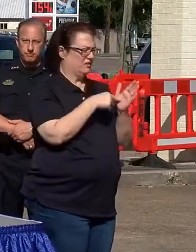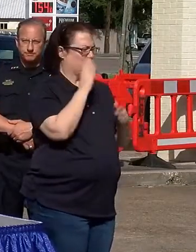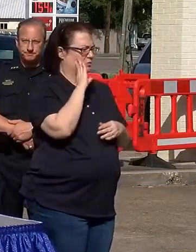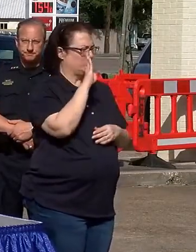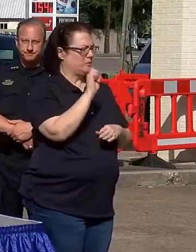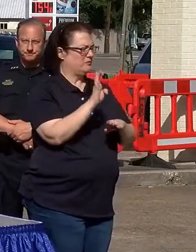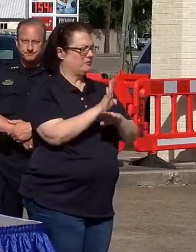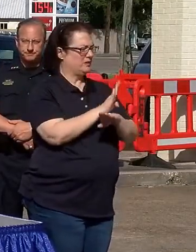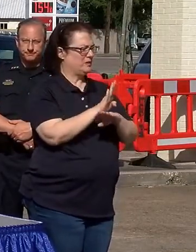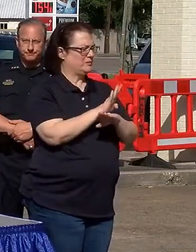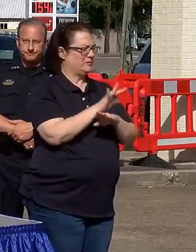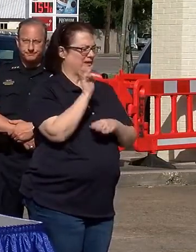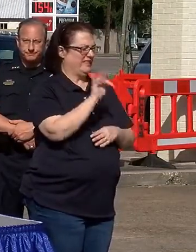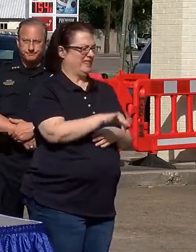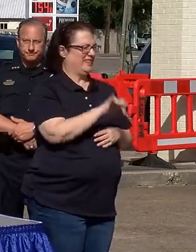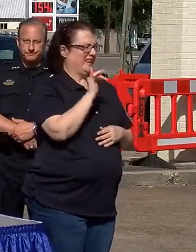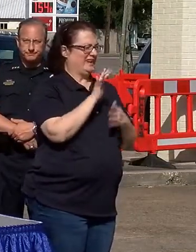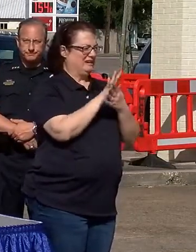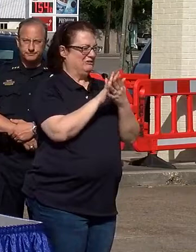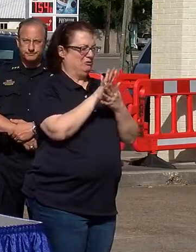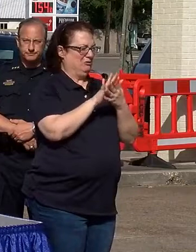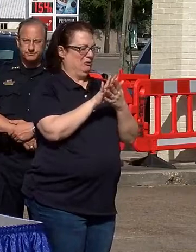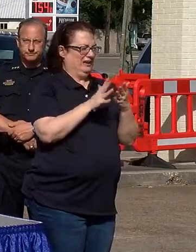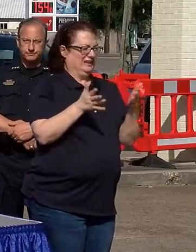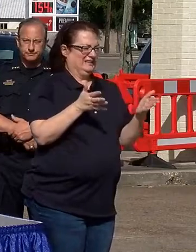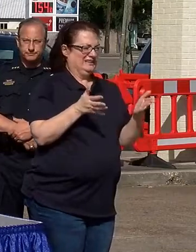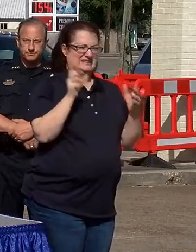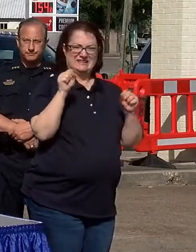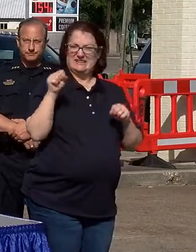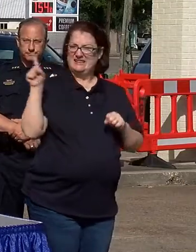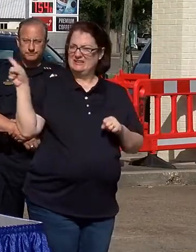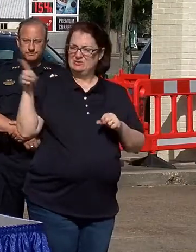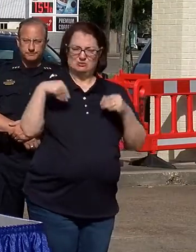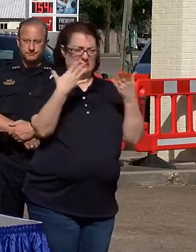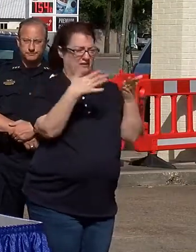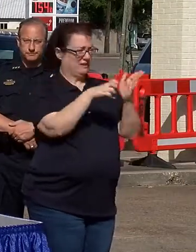businesses that fall in that gray area. For our viewers at home, can you give some